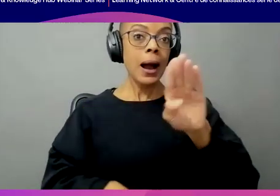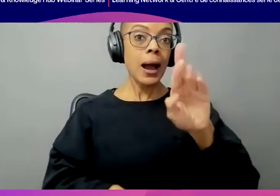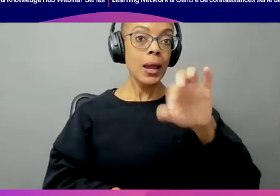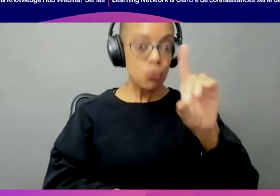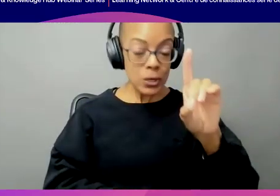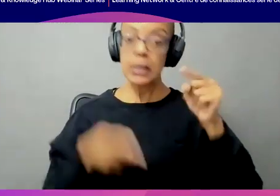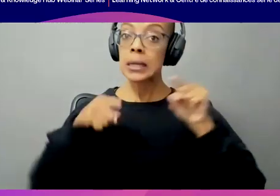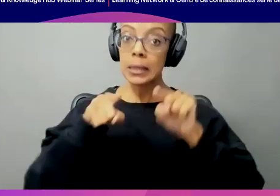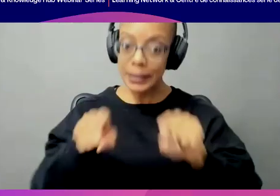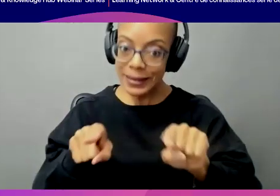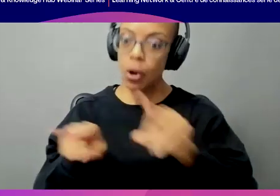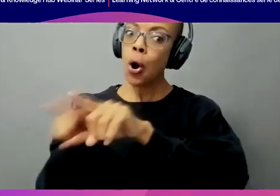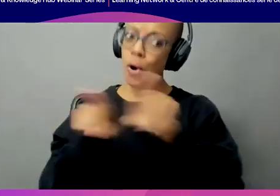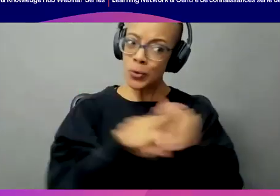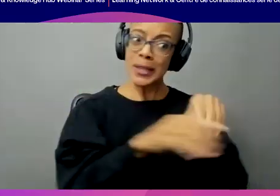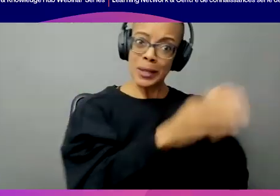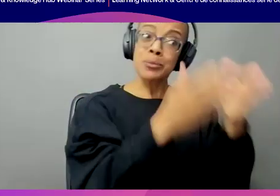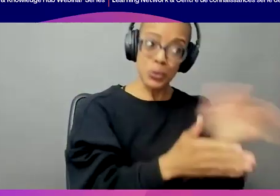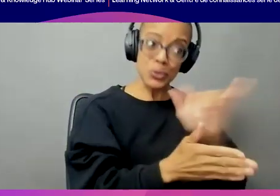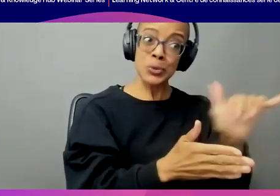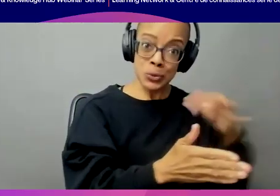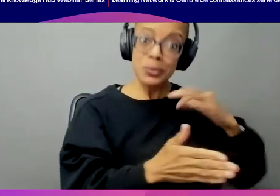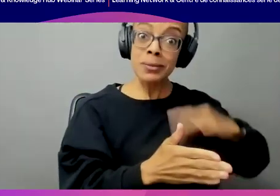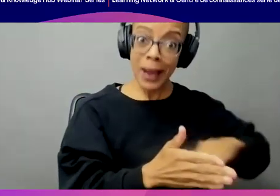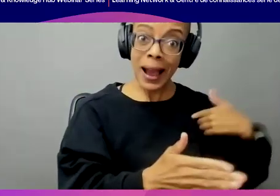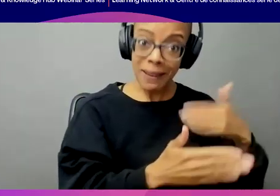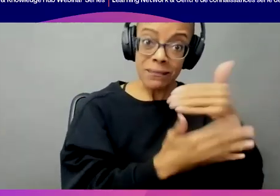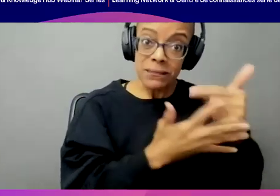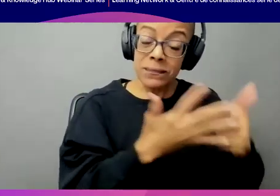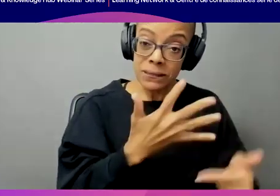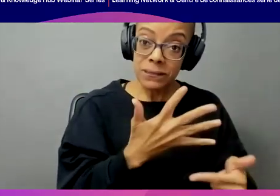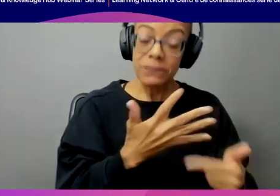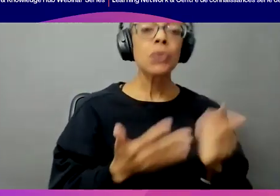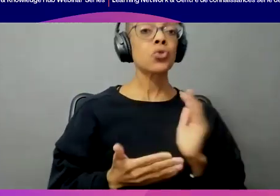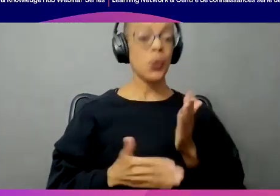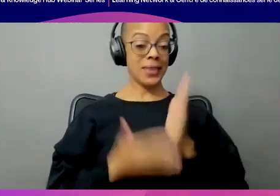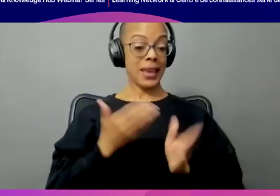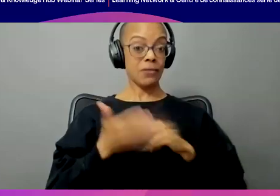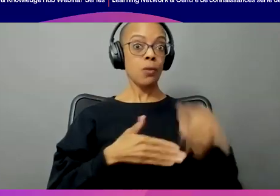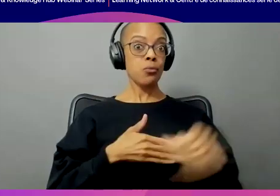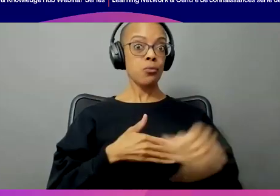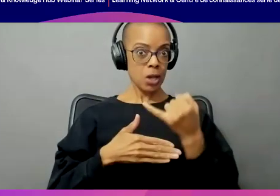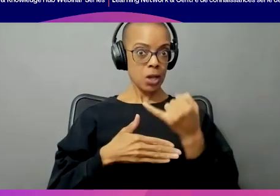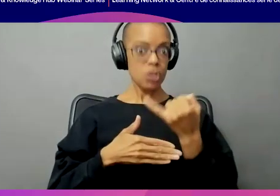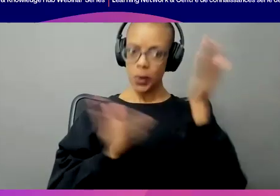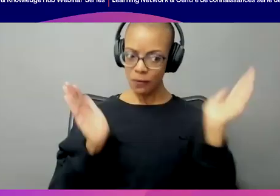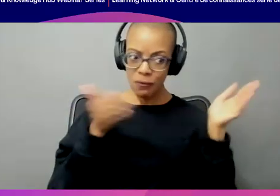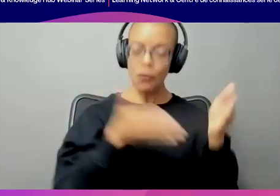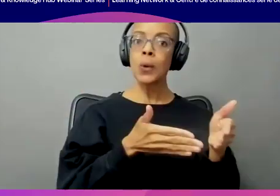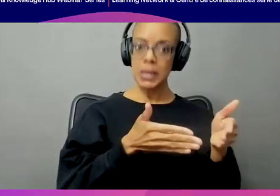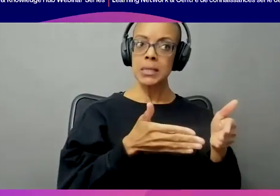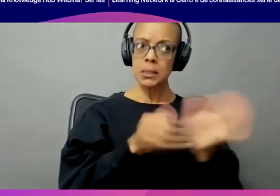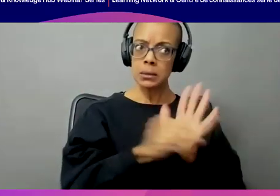forward. So as I mentioned earlier, at the end of our project, we will be attending to that as well, so that we are ready